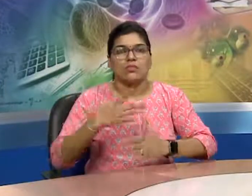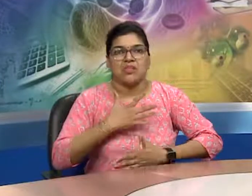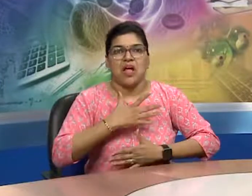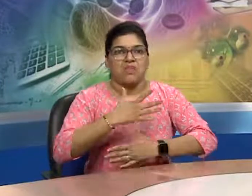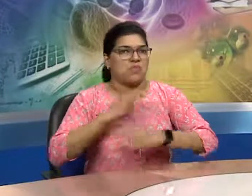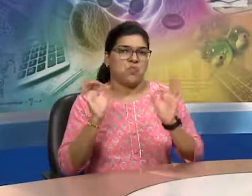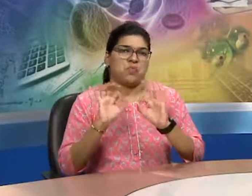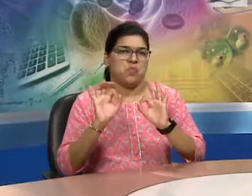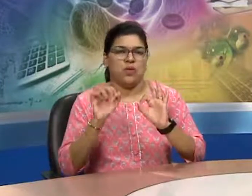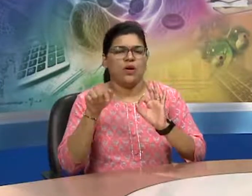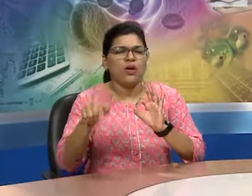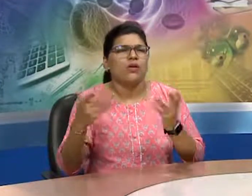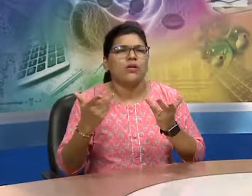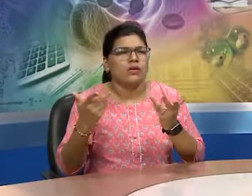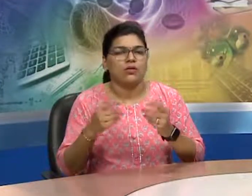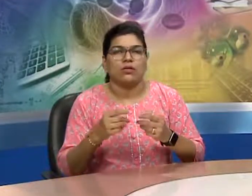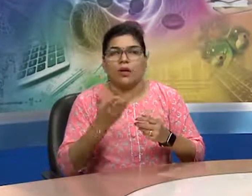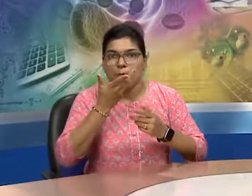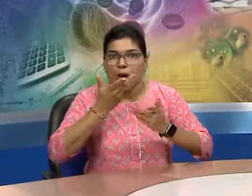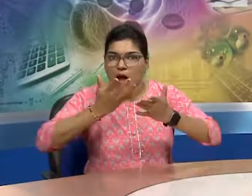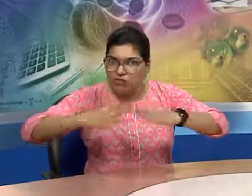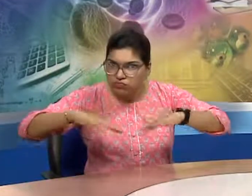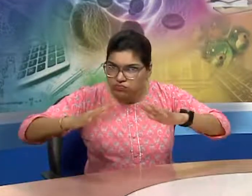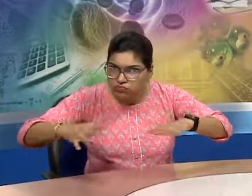components and also some abiotic components